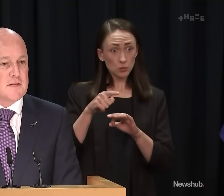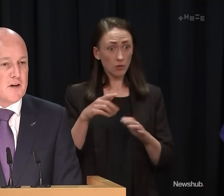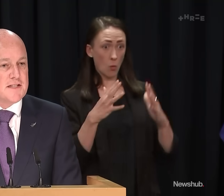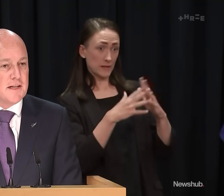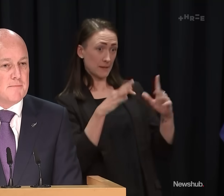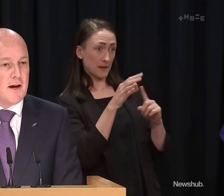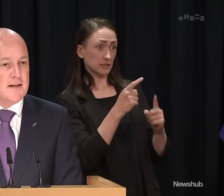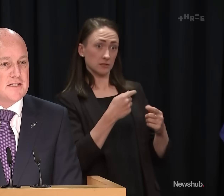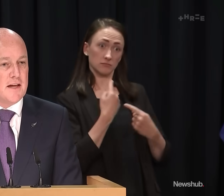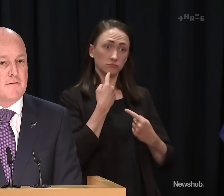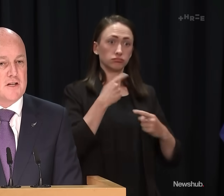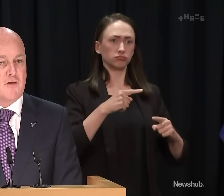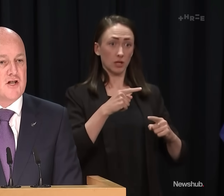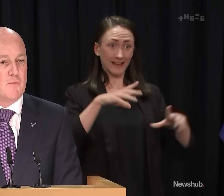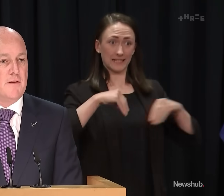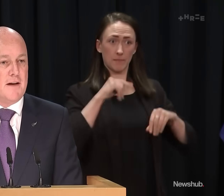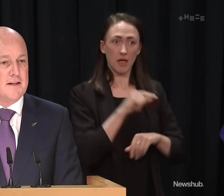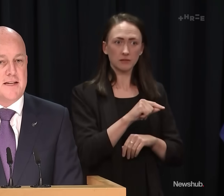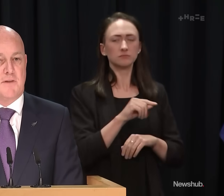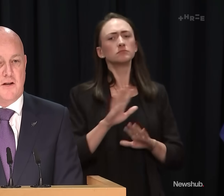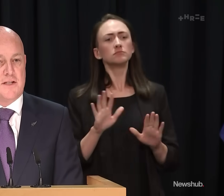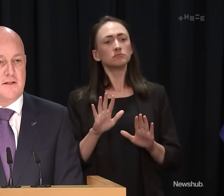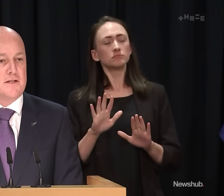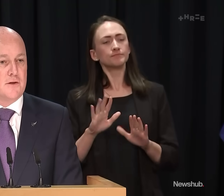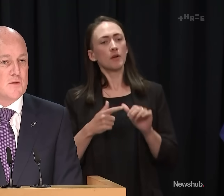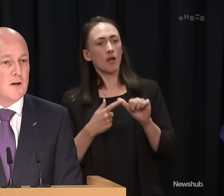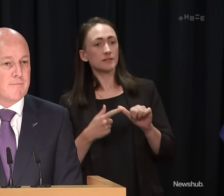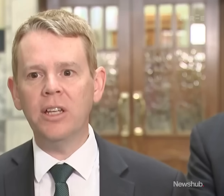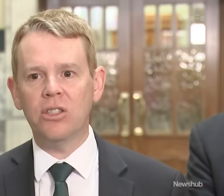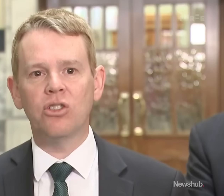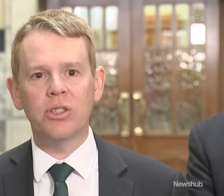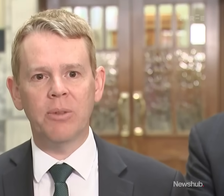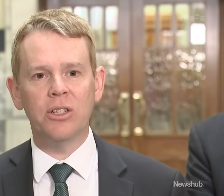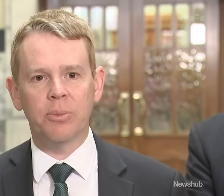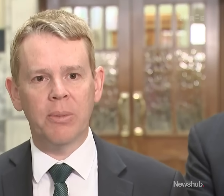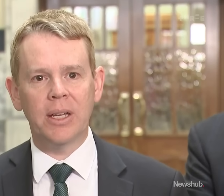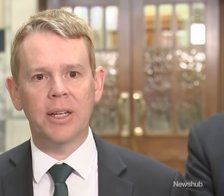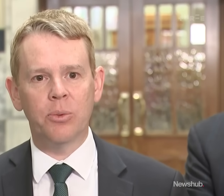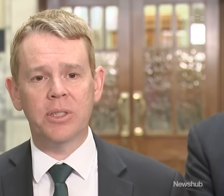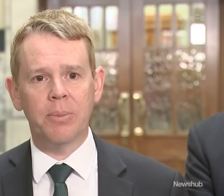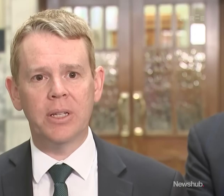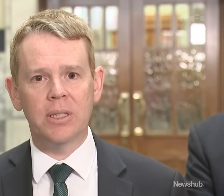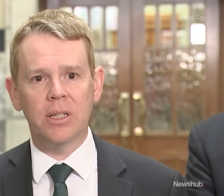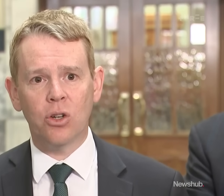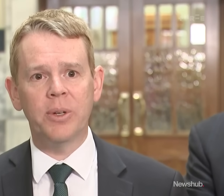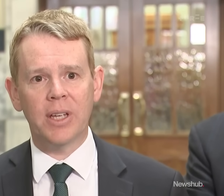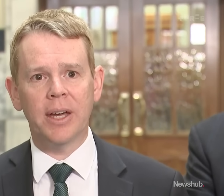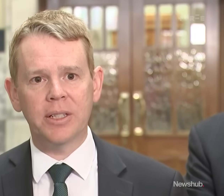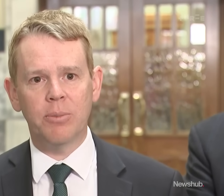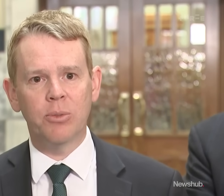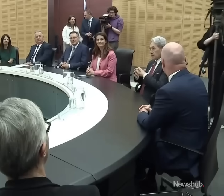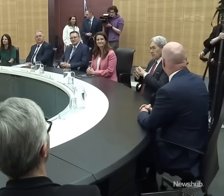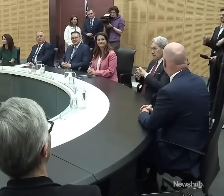would have expressed it, but I understand the frustration with the fund, as many New Zealanders do as well. He needs to show some leadership and make it clear to Winston Peters that his comments